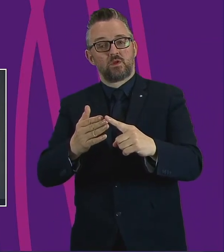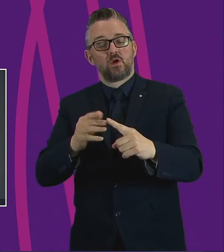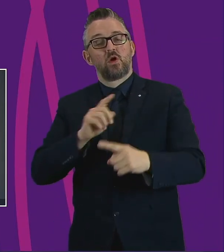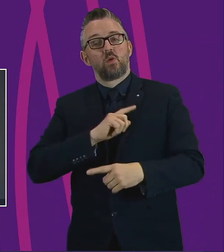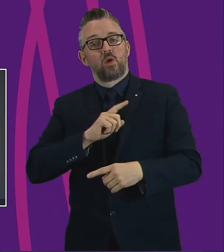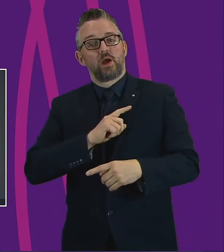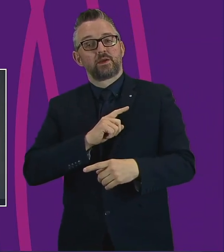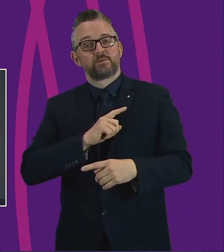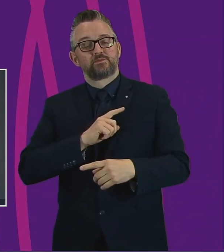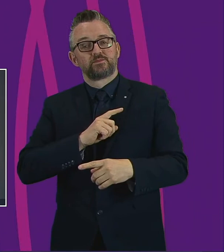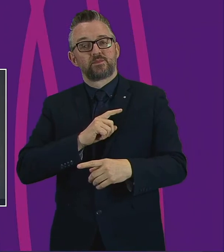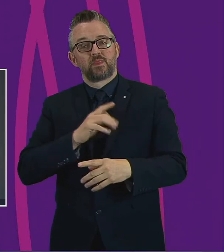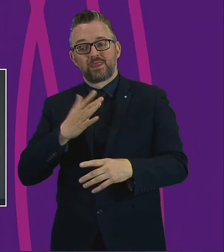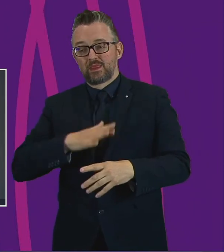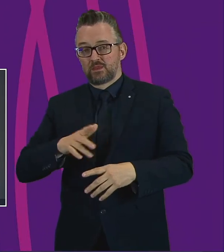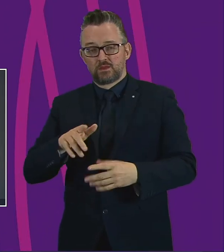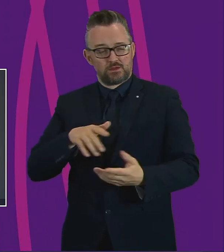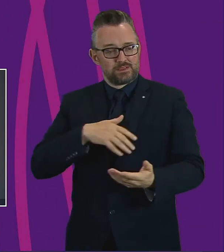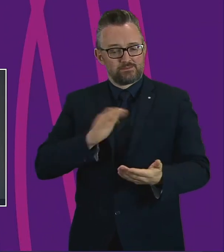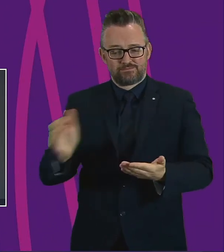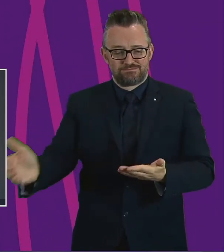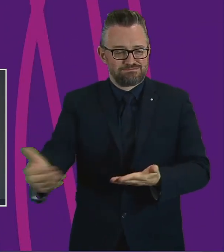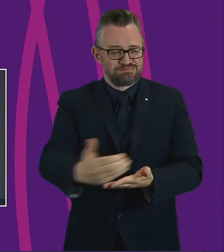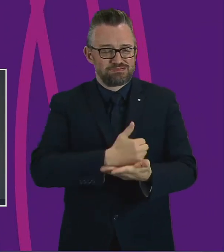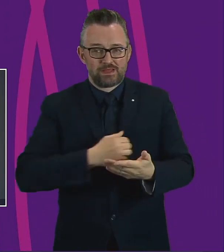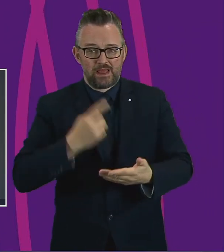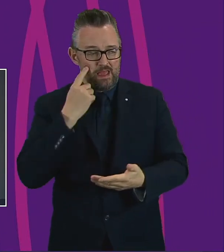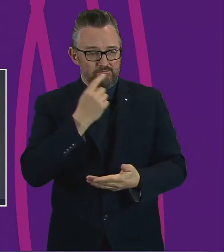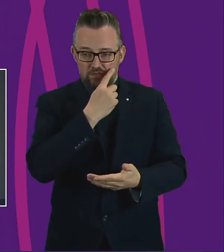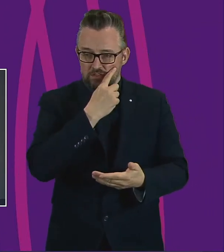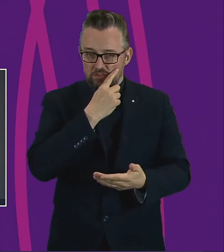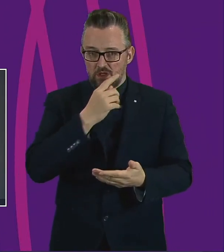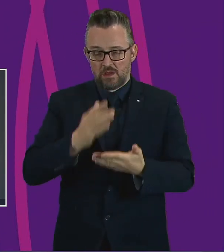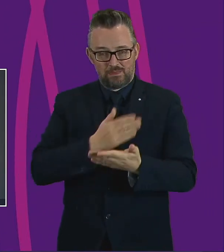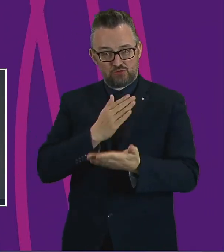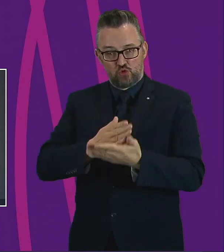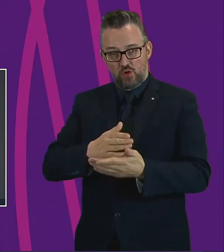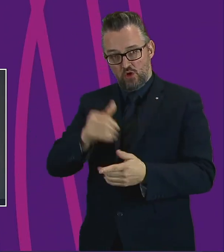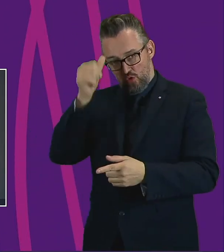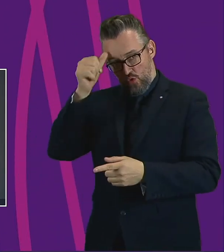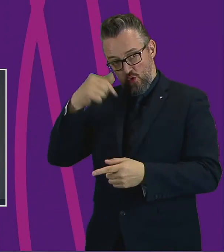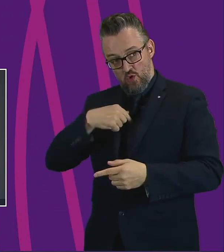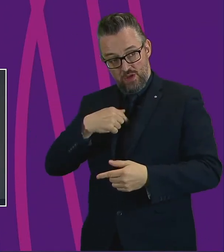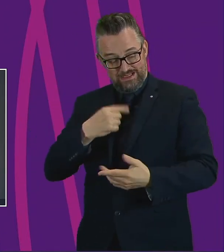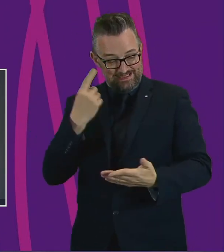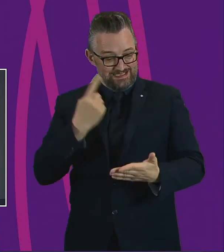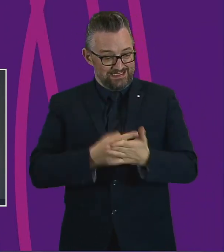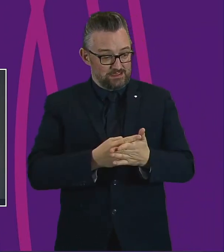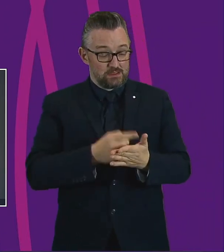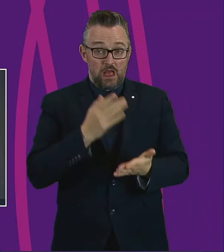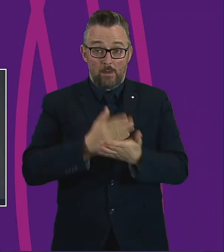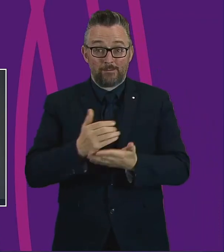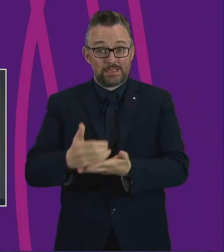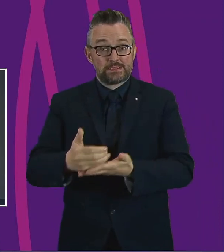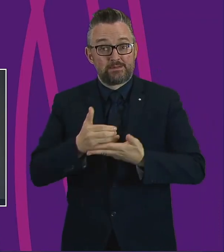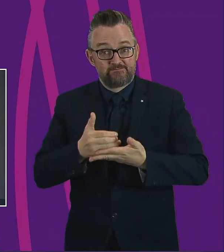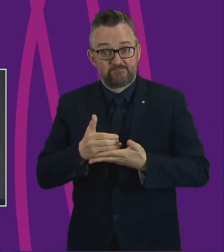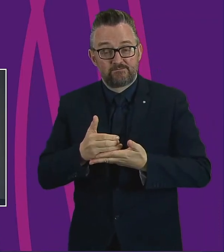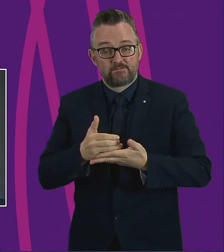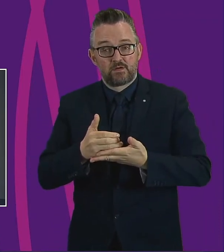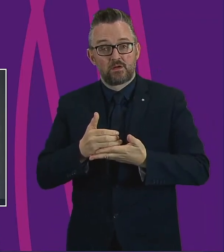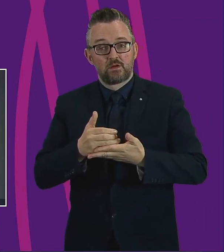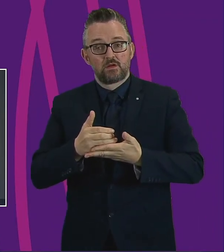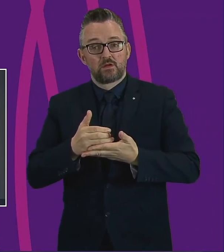at the evidence, making a judgment about the safety of the decisions that we take to ensure that we do